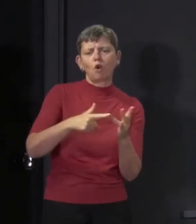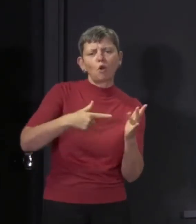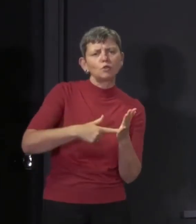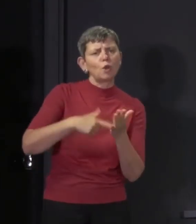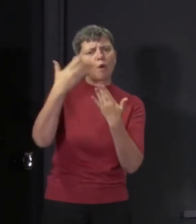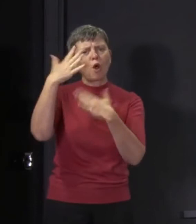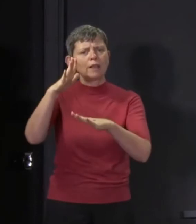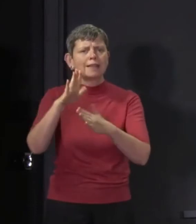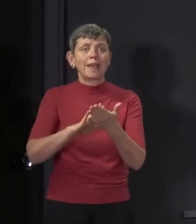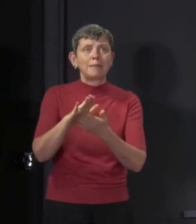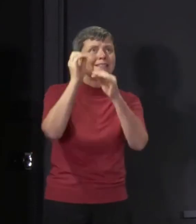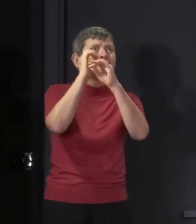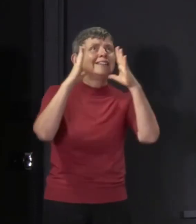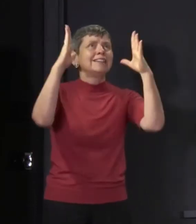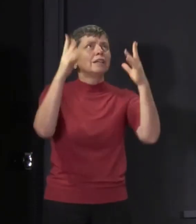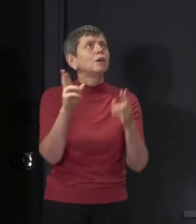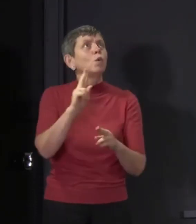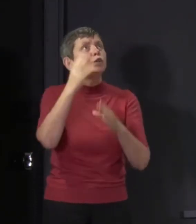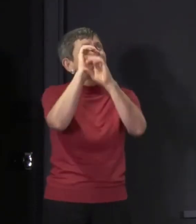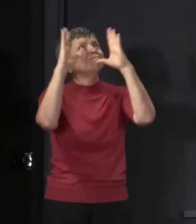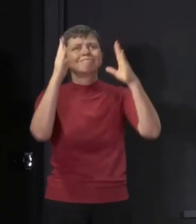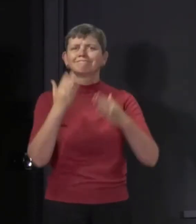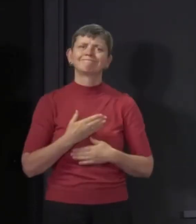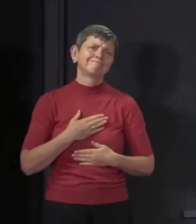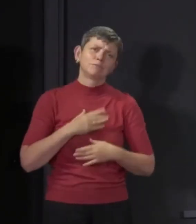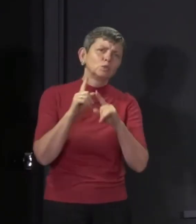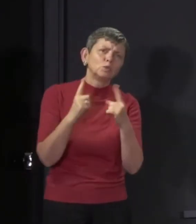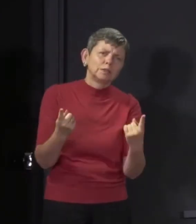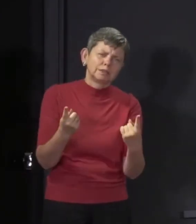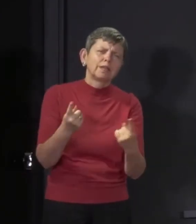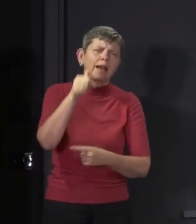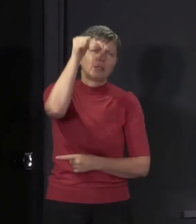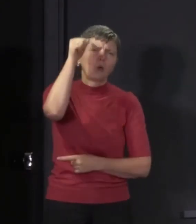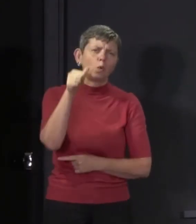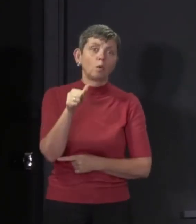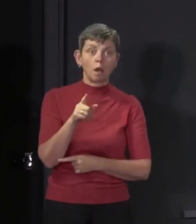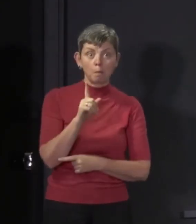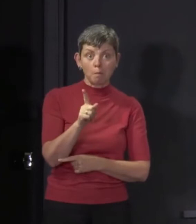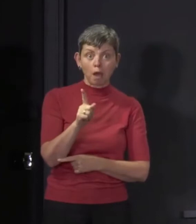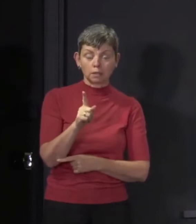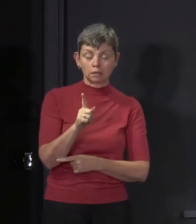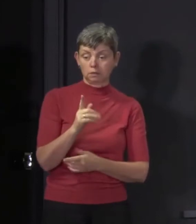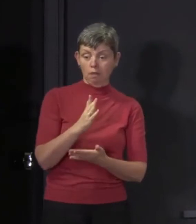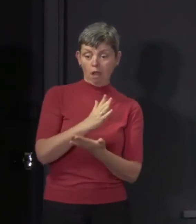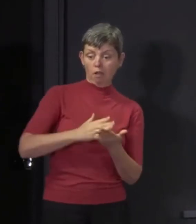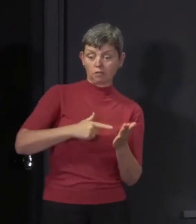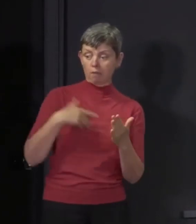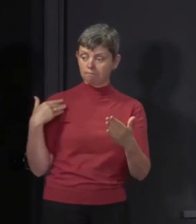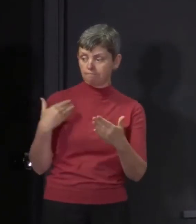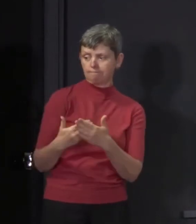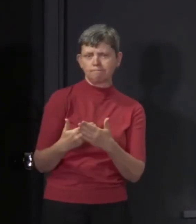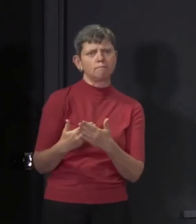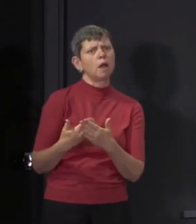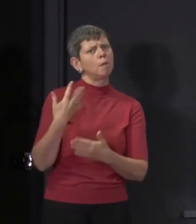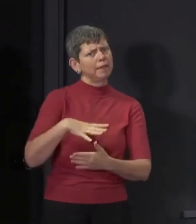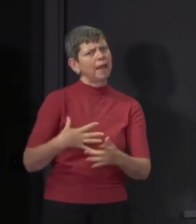would be. But we mustn't lose sight of what you have achieved during this first half term. It is down to your efforts